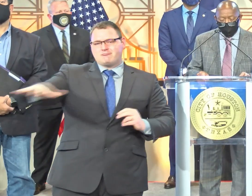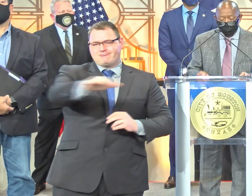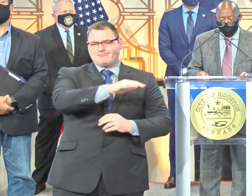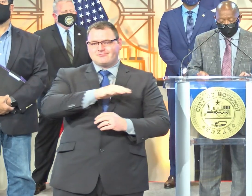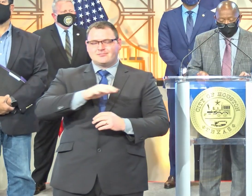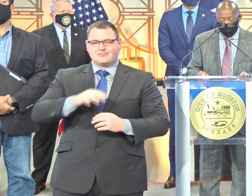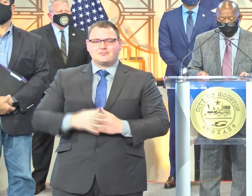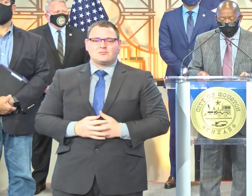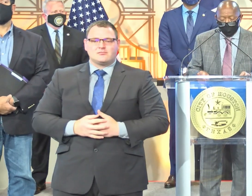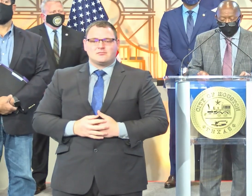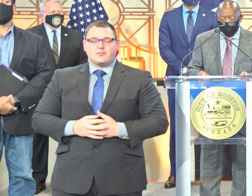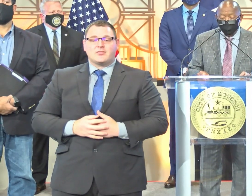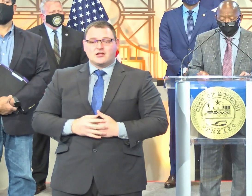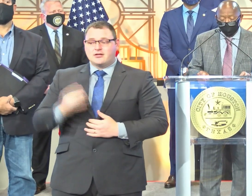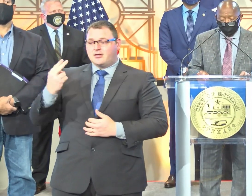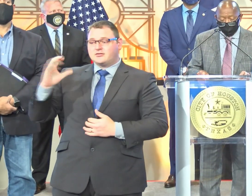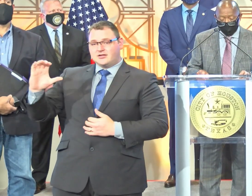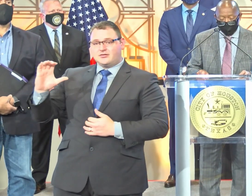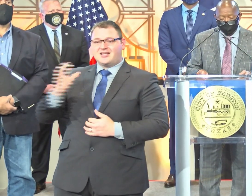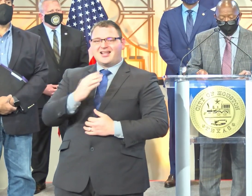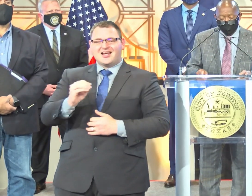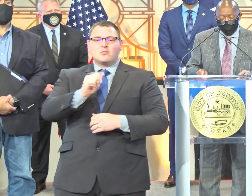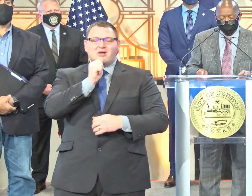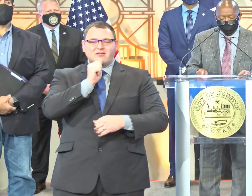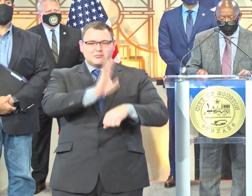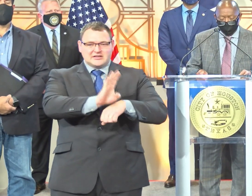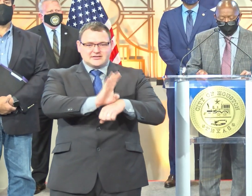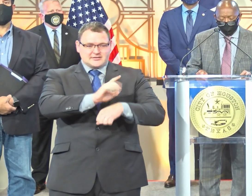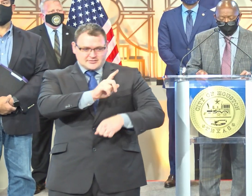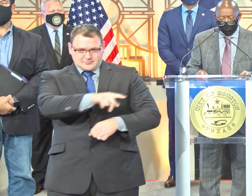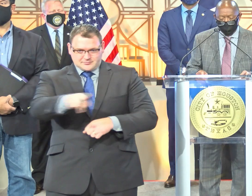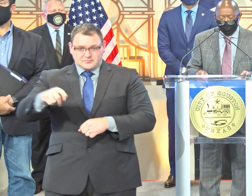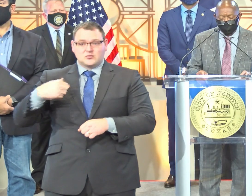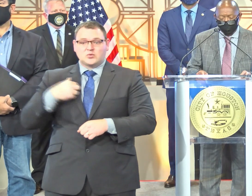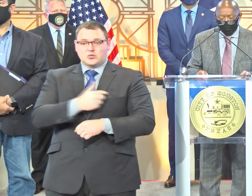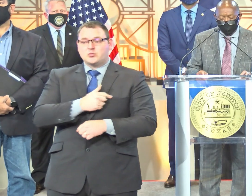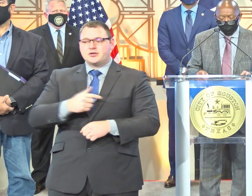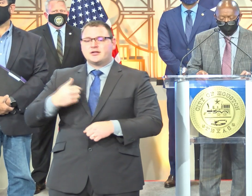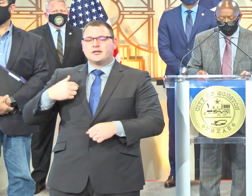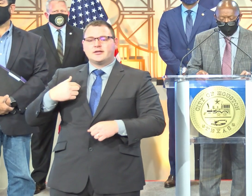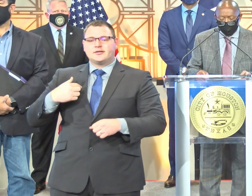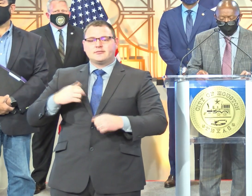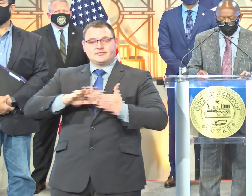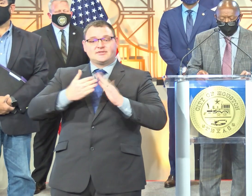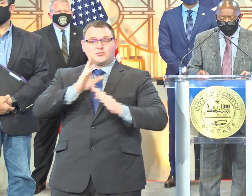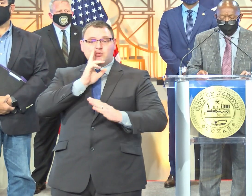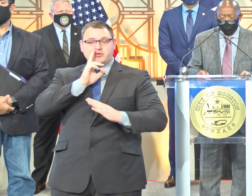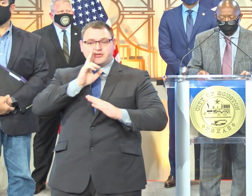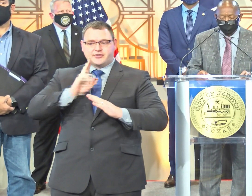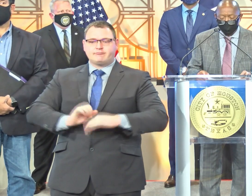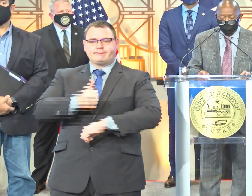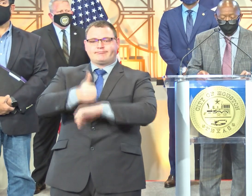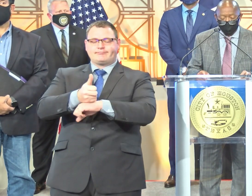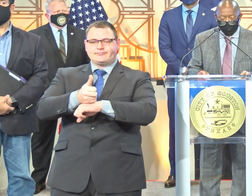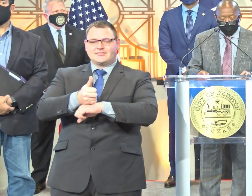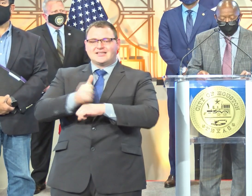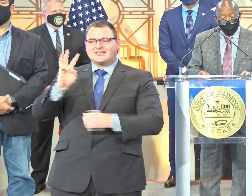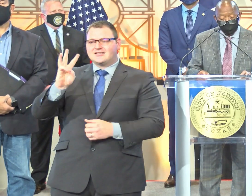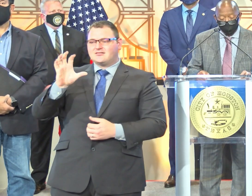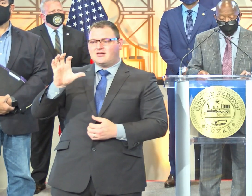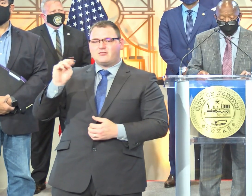with Harris County and the private sector, the city of Houston we have created a joint $65